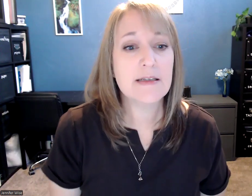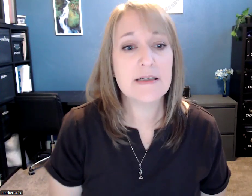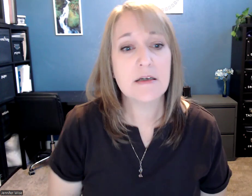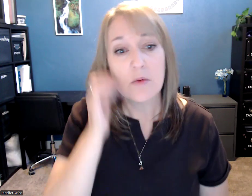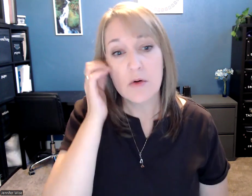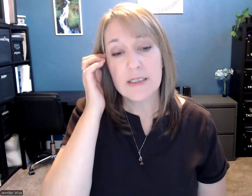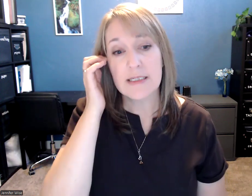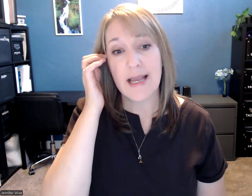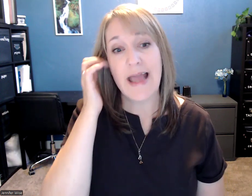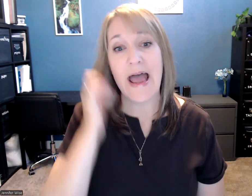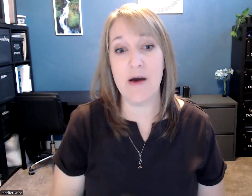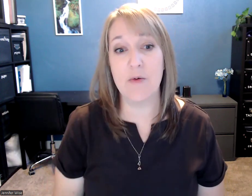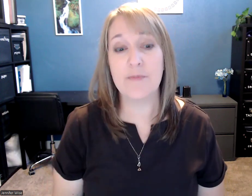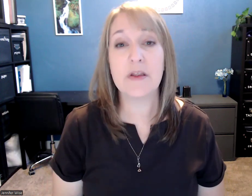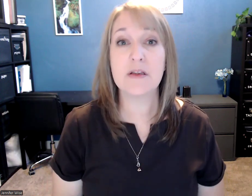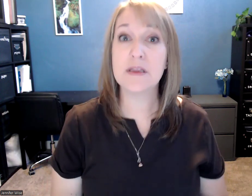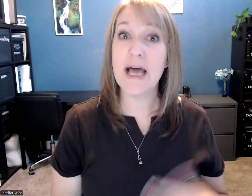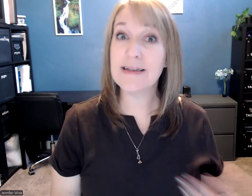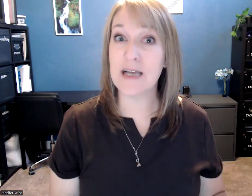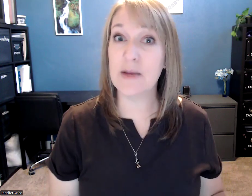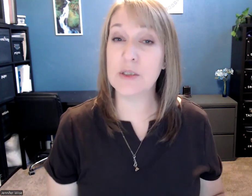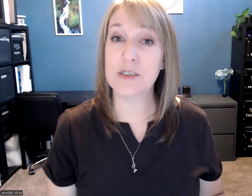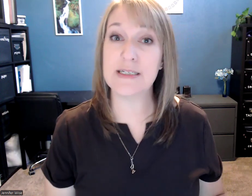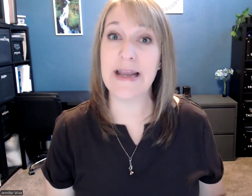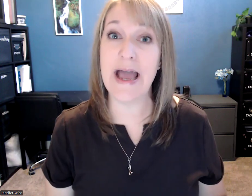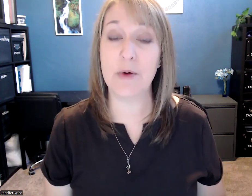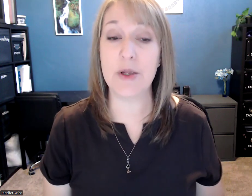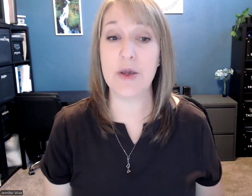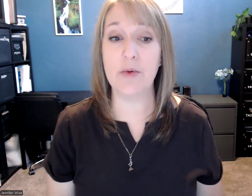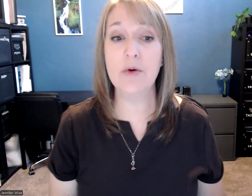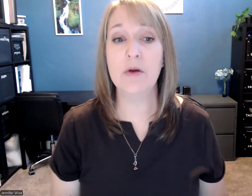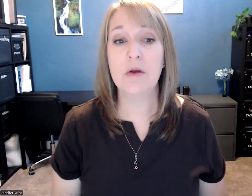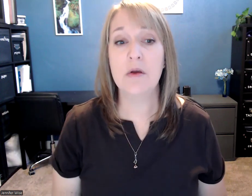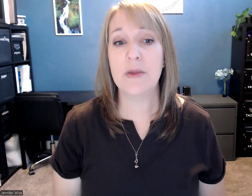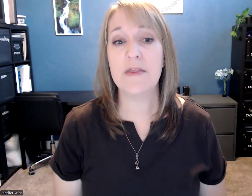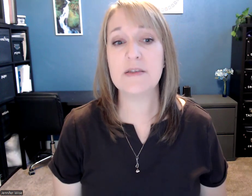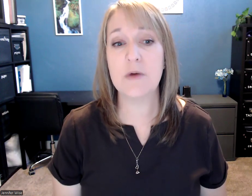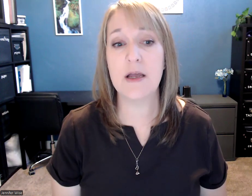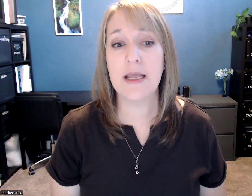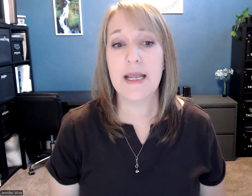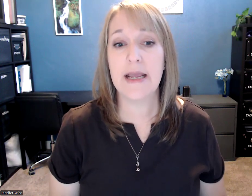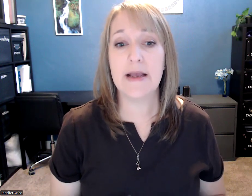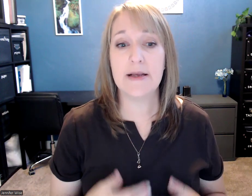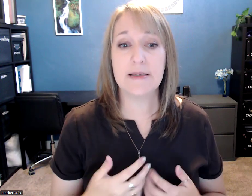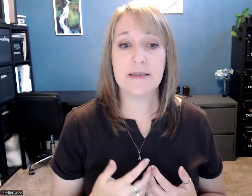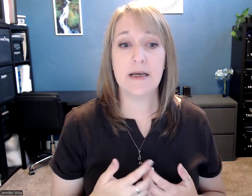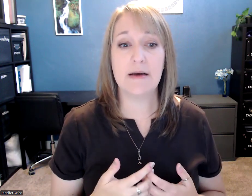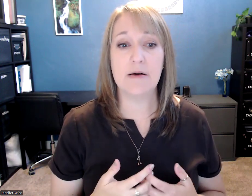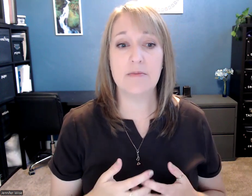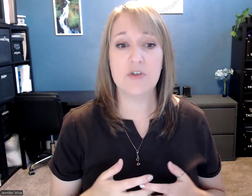Next, we're going to sign how. Last time we learned to sign how are you, but this one is just